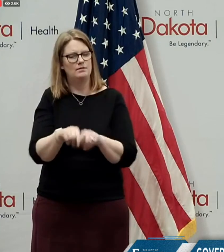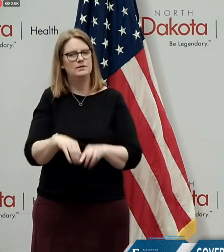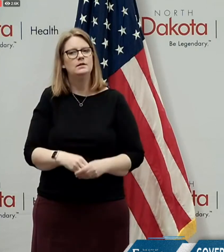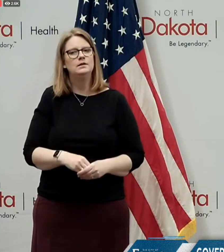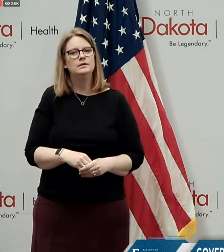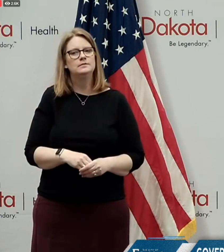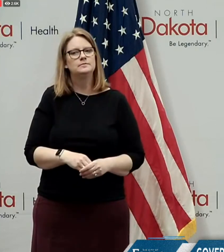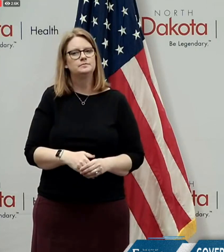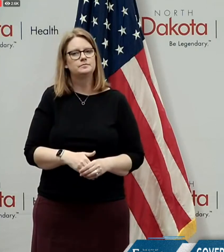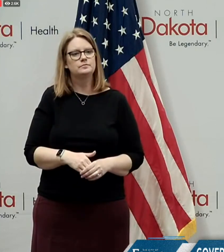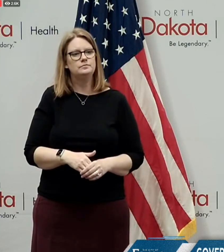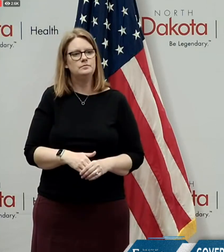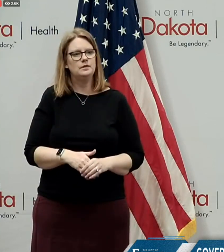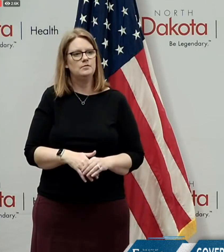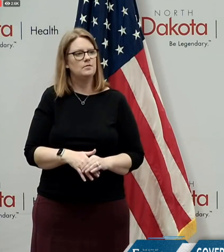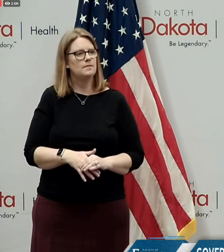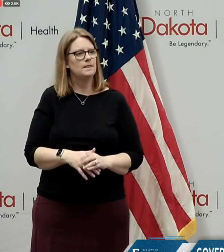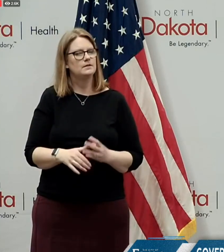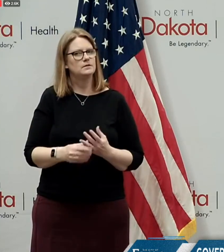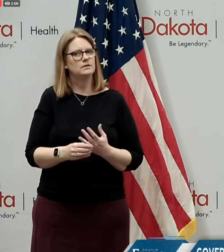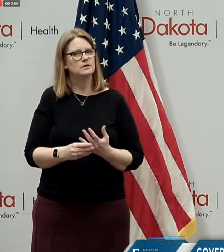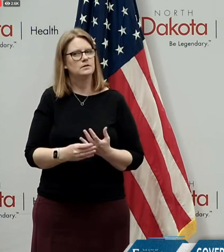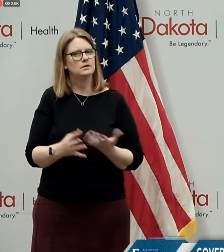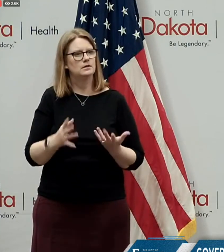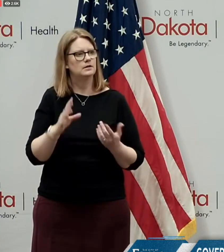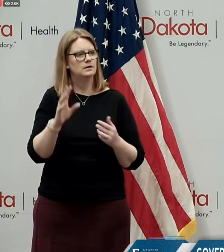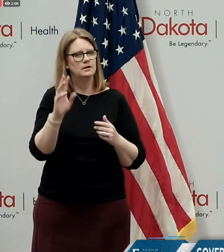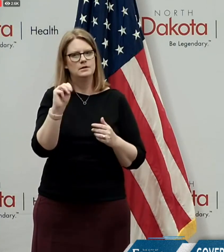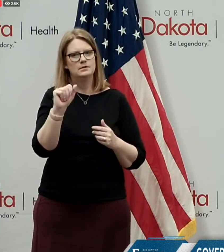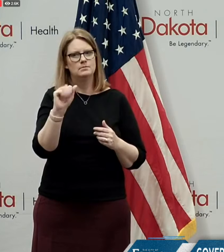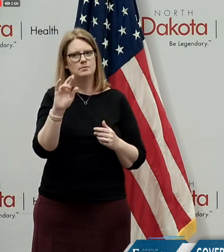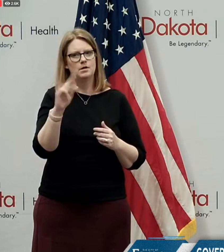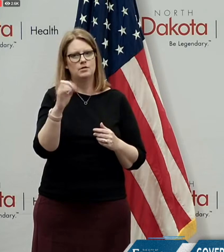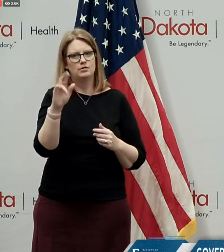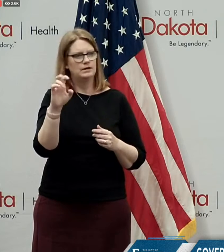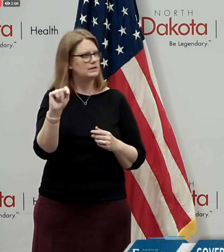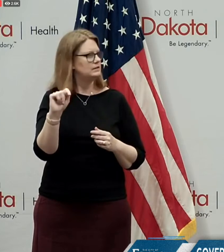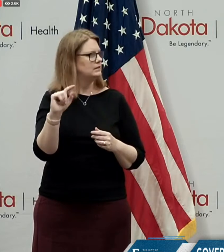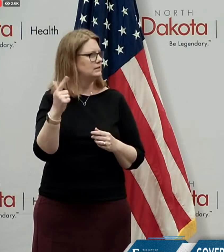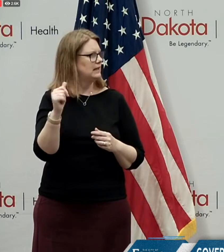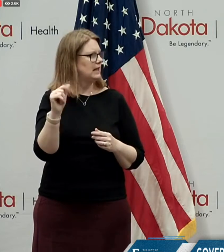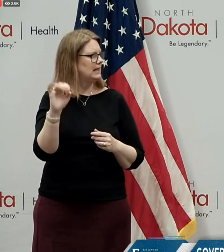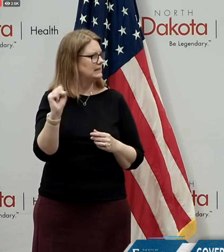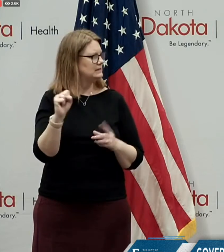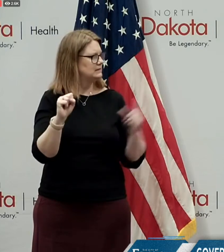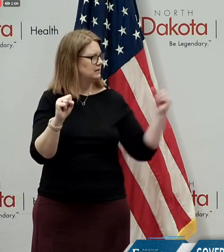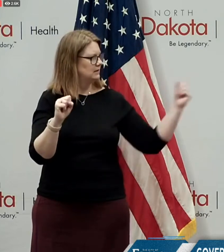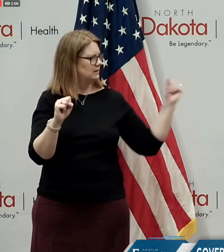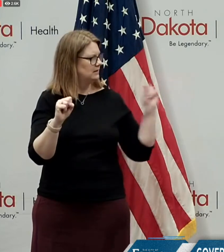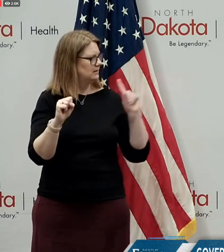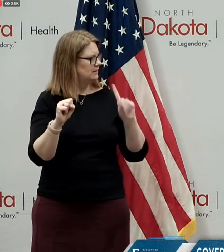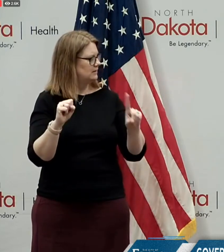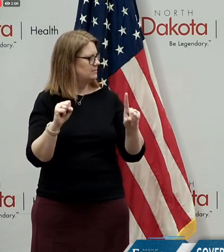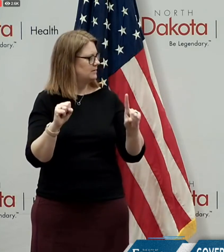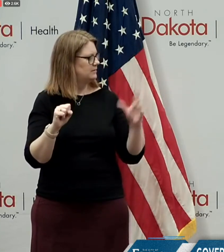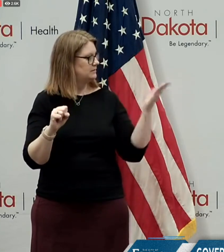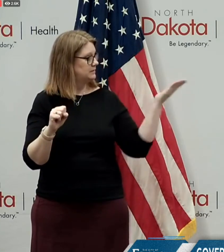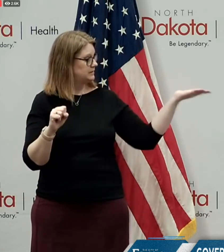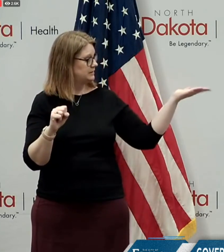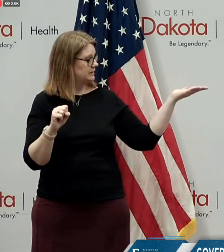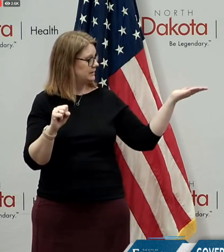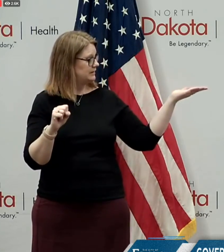with that, Governor, I'm going to ask that Margaret Gates come up. She also, like Scott said, was the